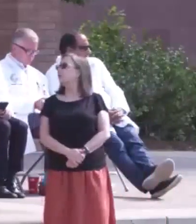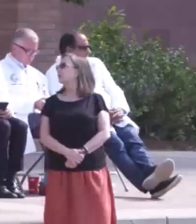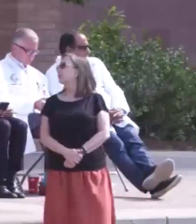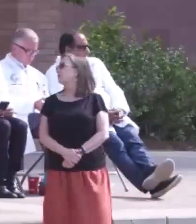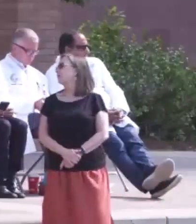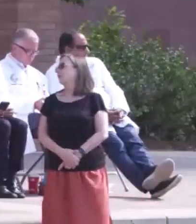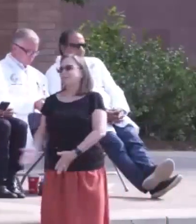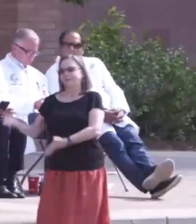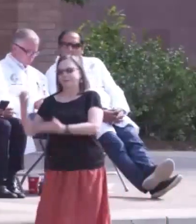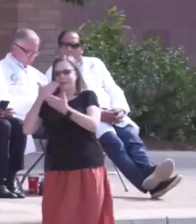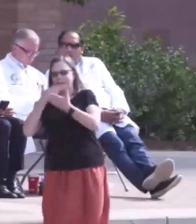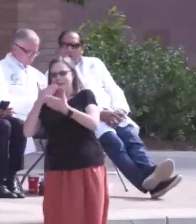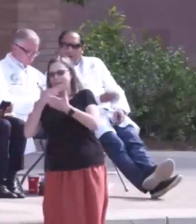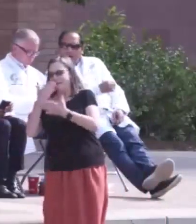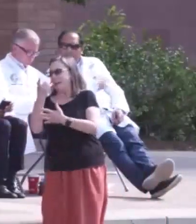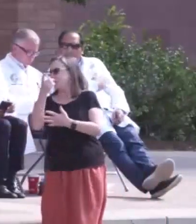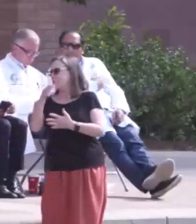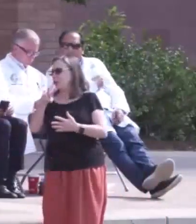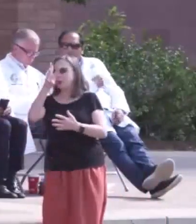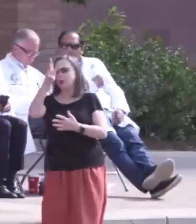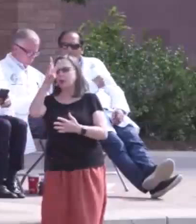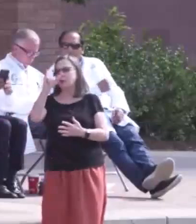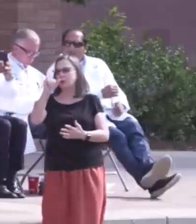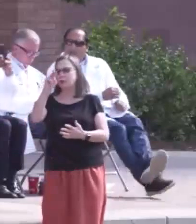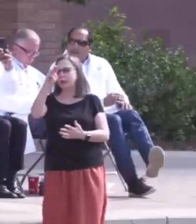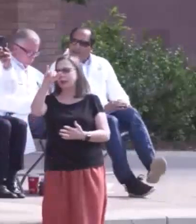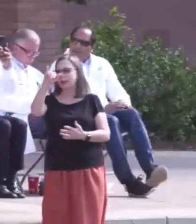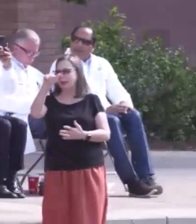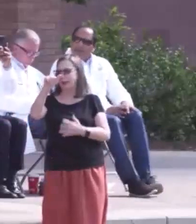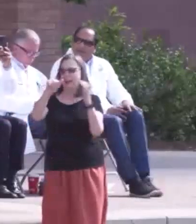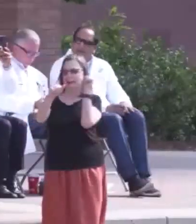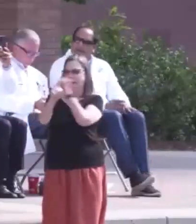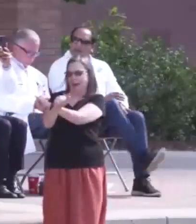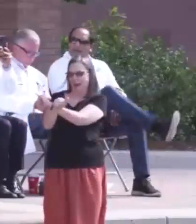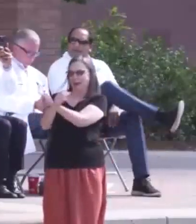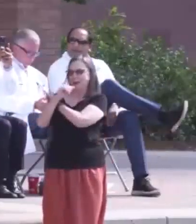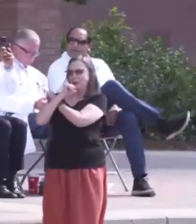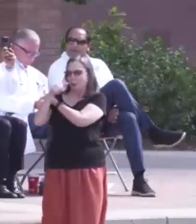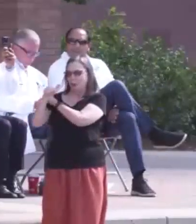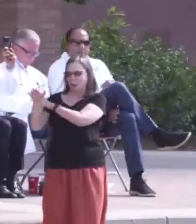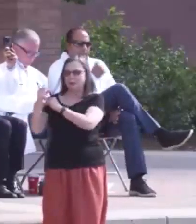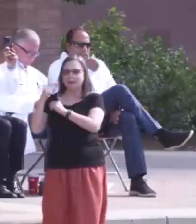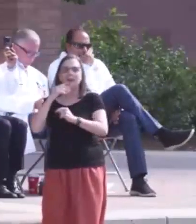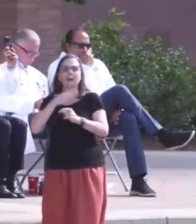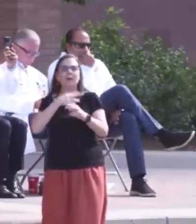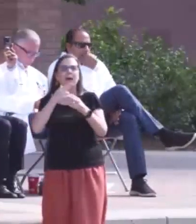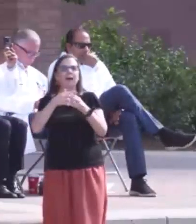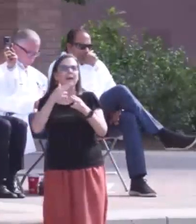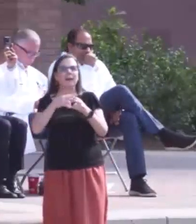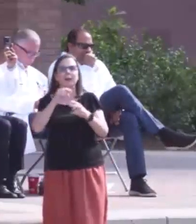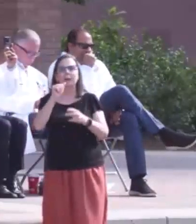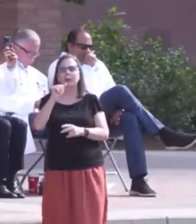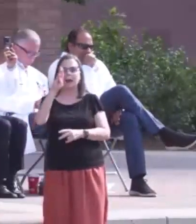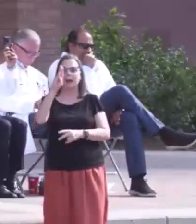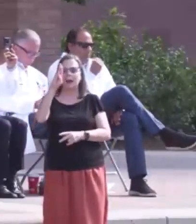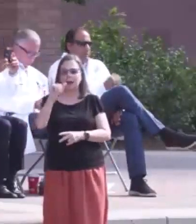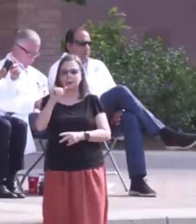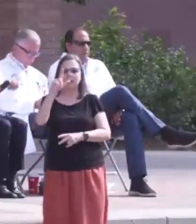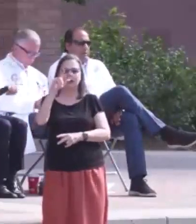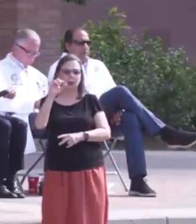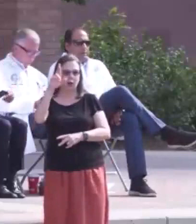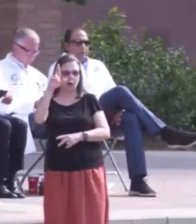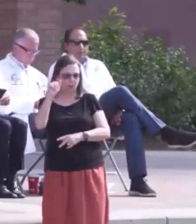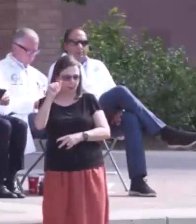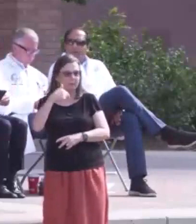Thank you, Dr. Wynia. If you wouldn't mind not going way too far. My name is Abby Lara, and I will be presenting the